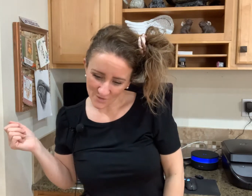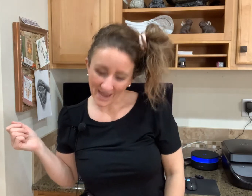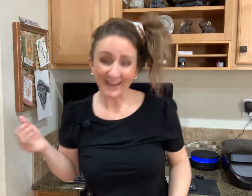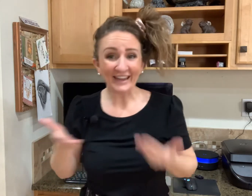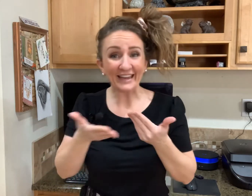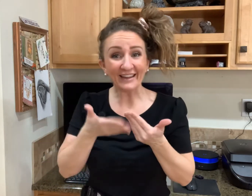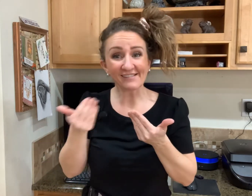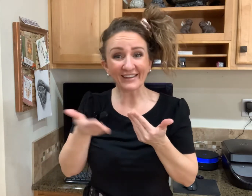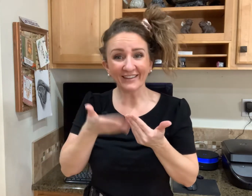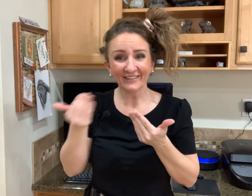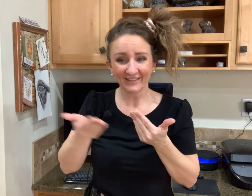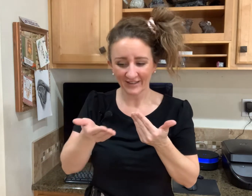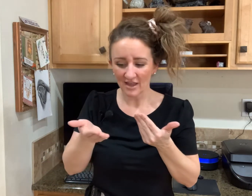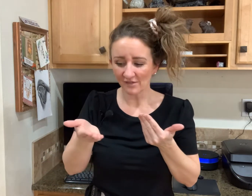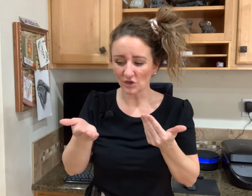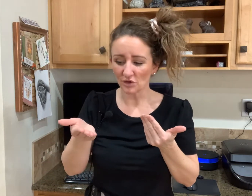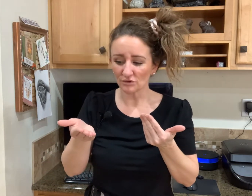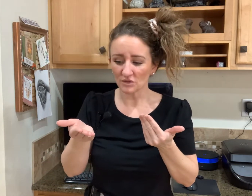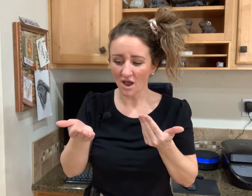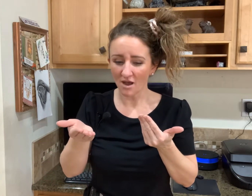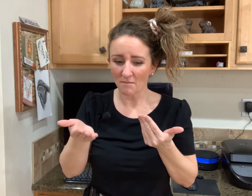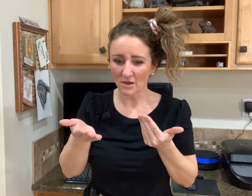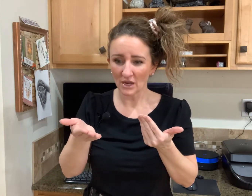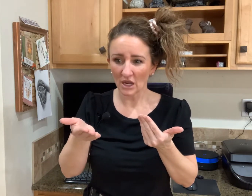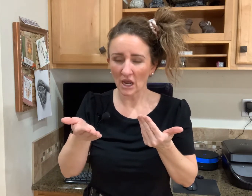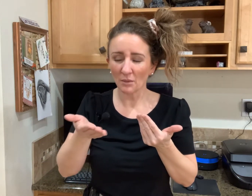Okay, easy. So you